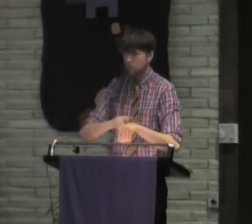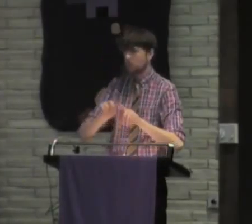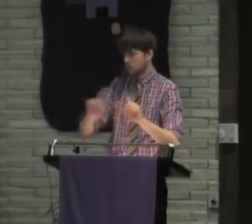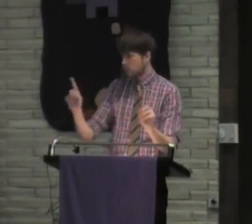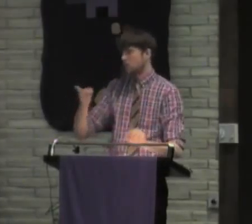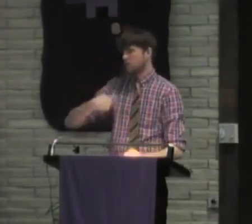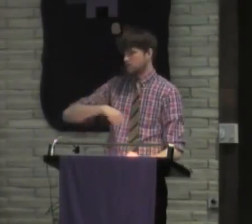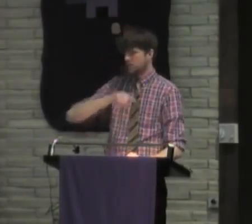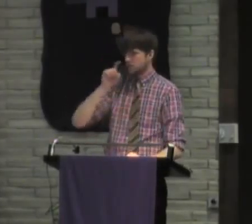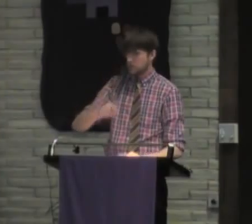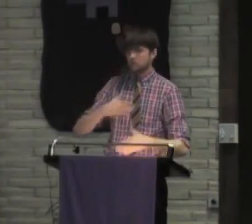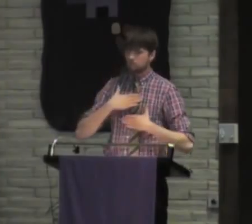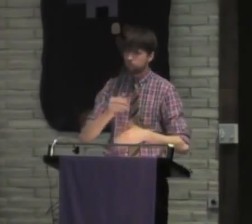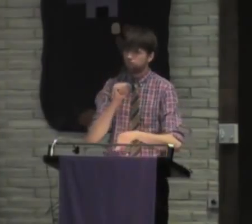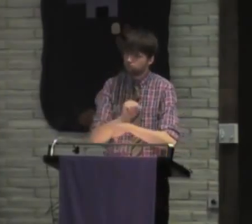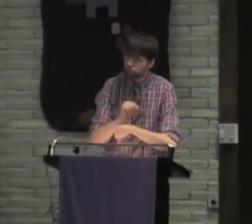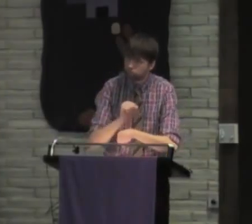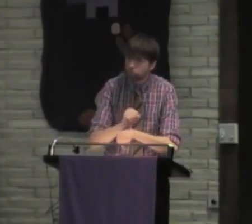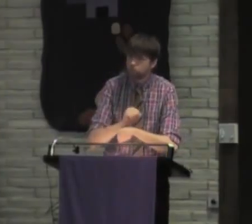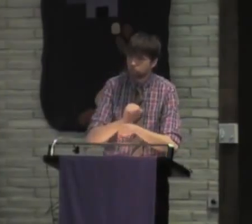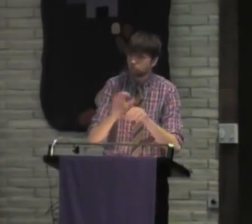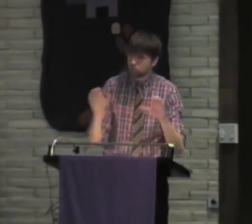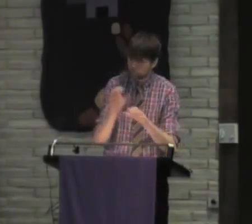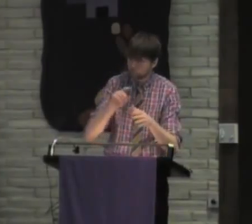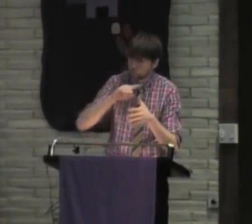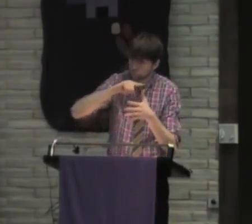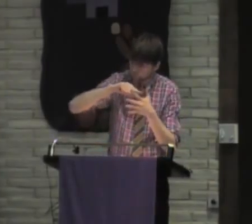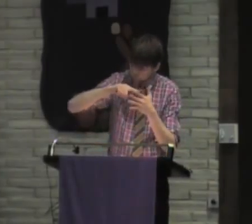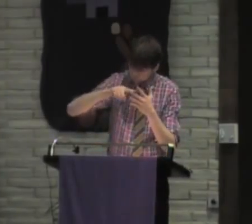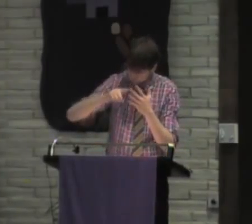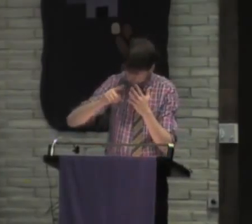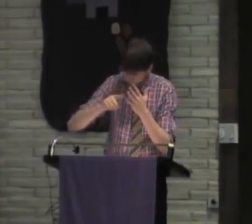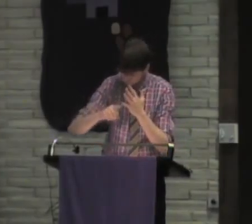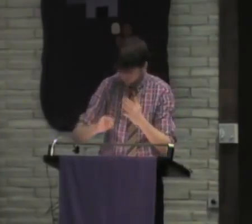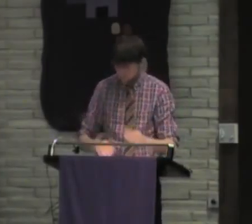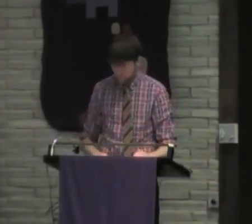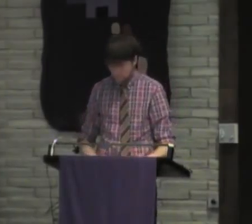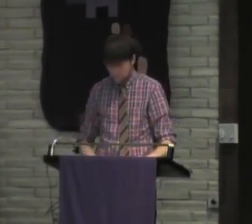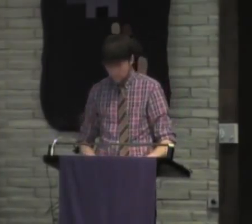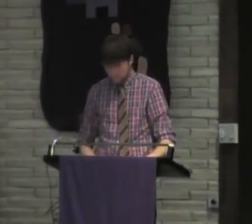And of course, God will guide us. But we have to be willing to do the work as well.